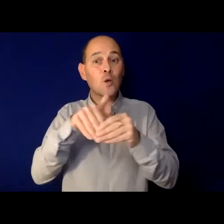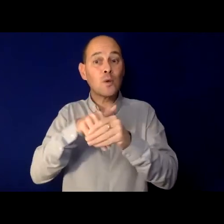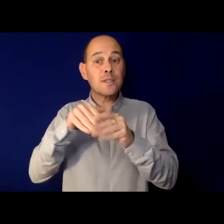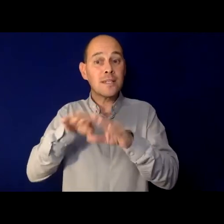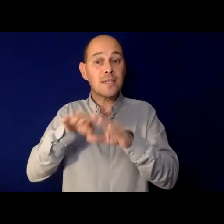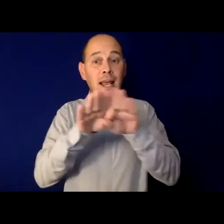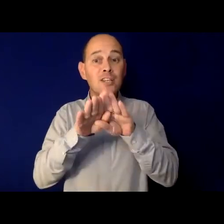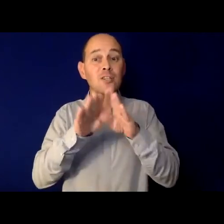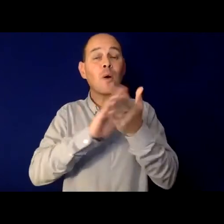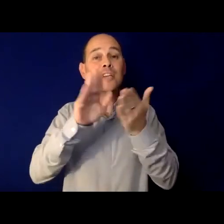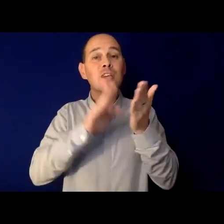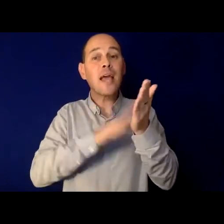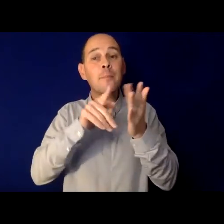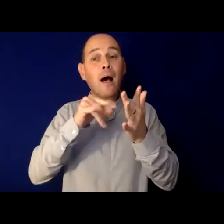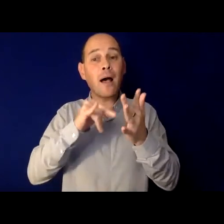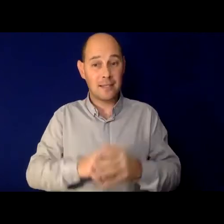related